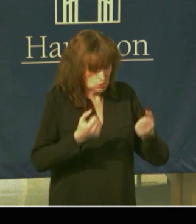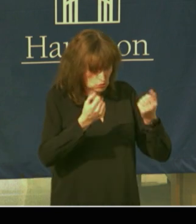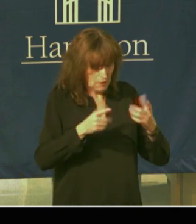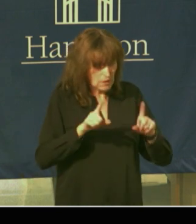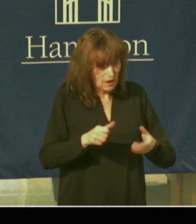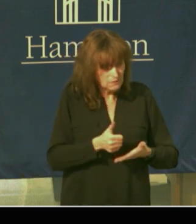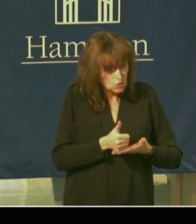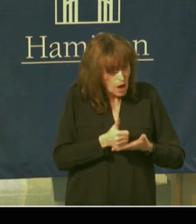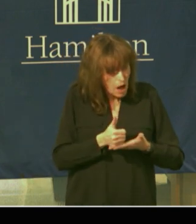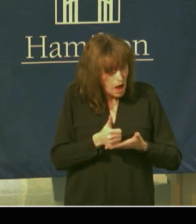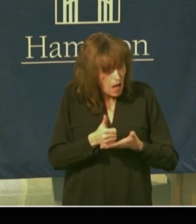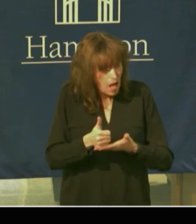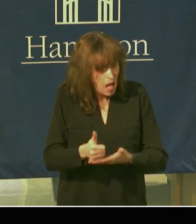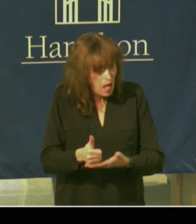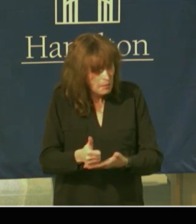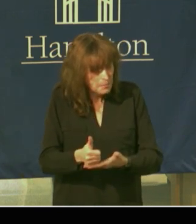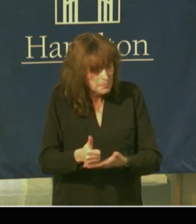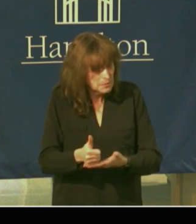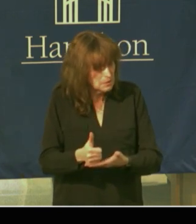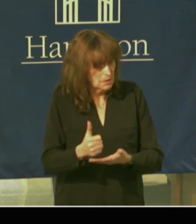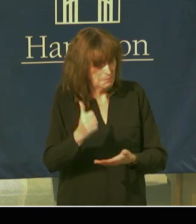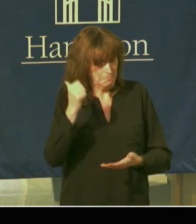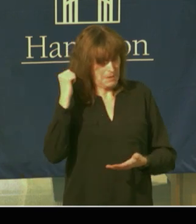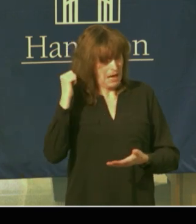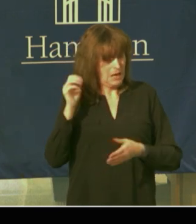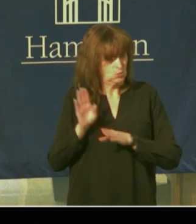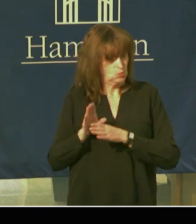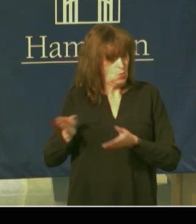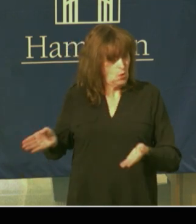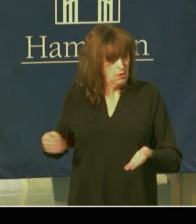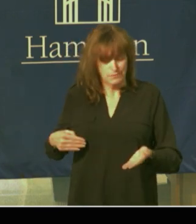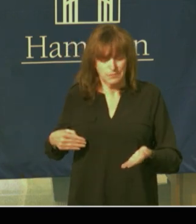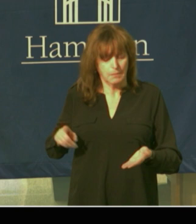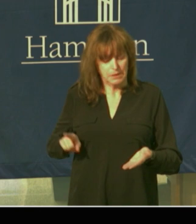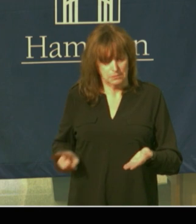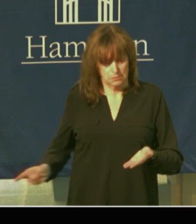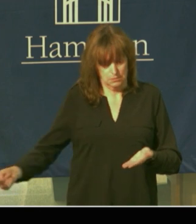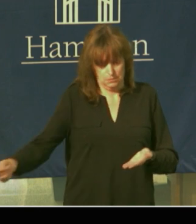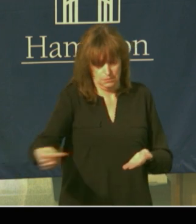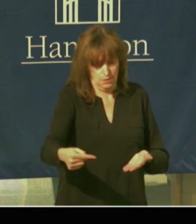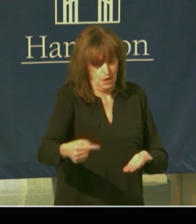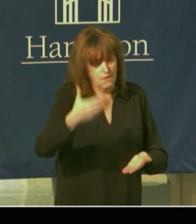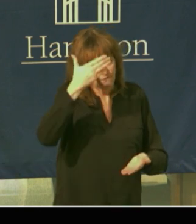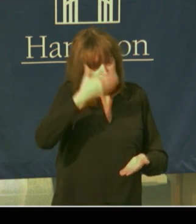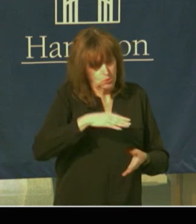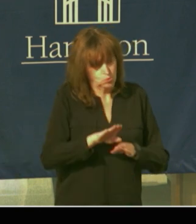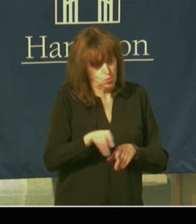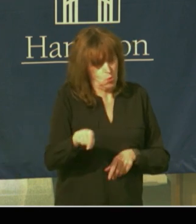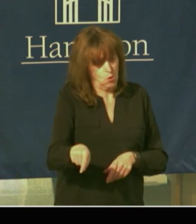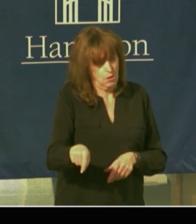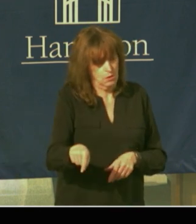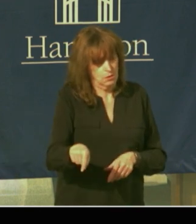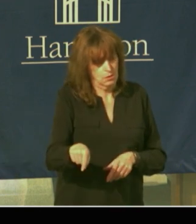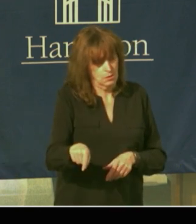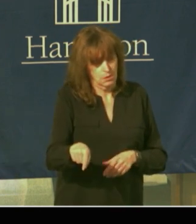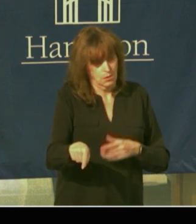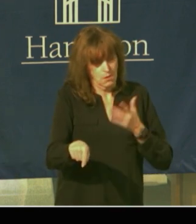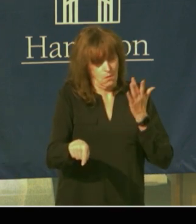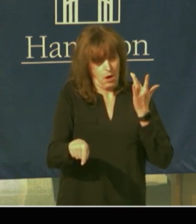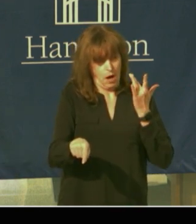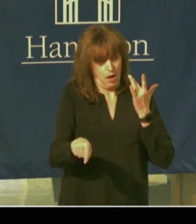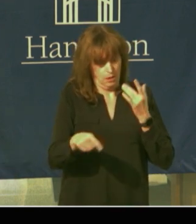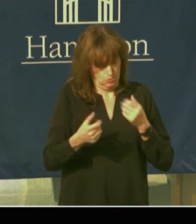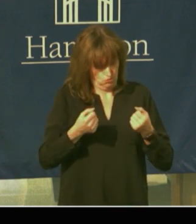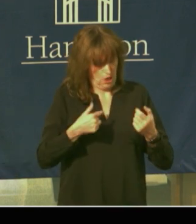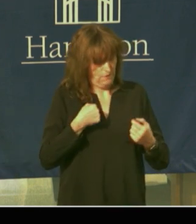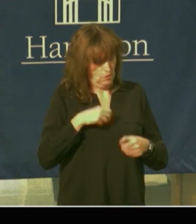rear doors. We actually said we need that to happen at the front doors so that the drivers didn't have to keep walking through the bus each time